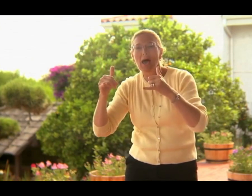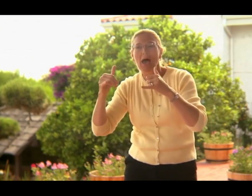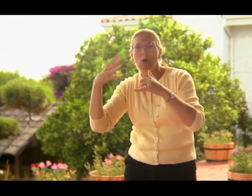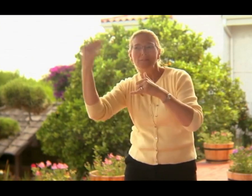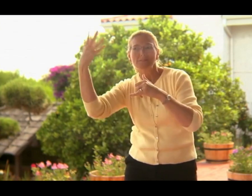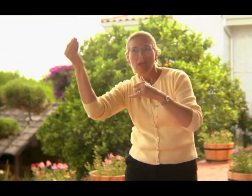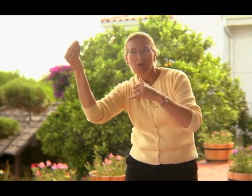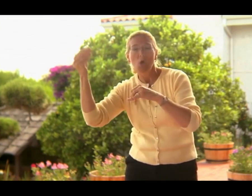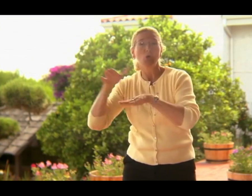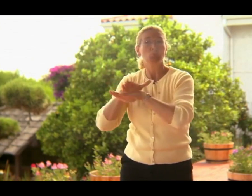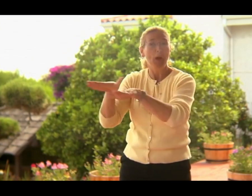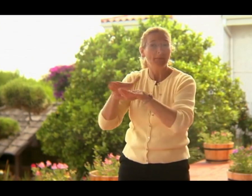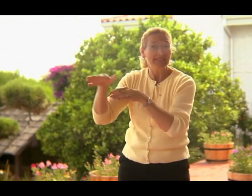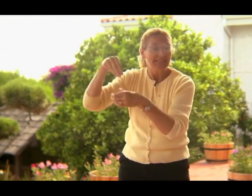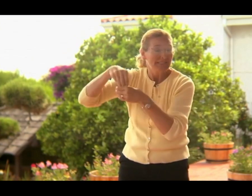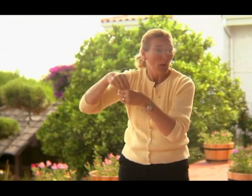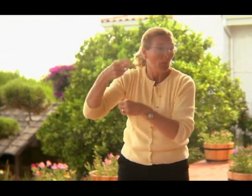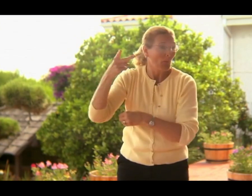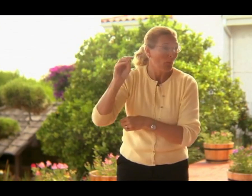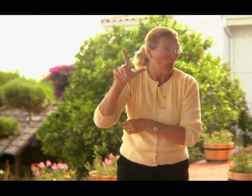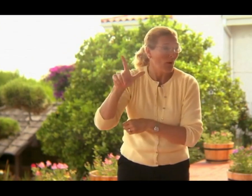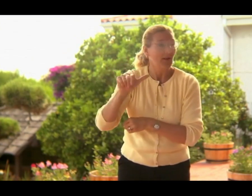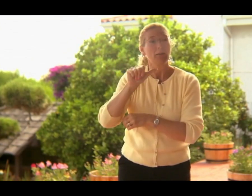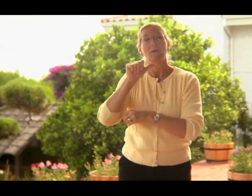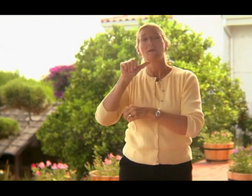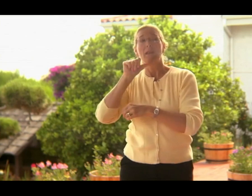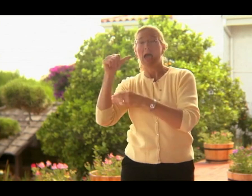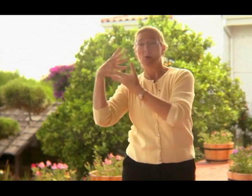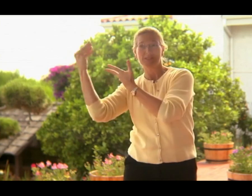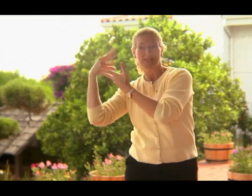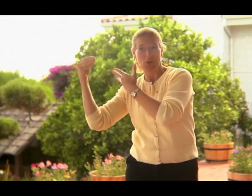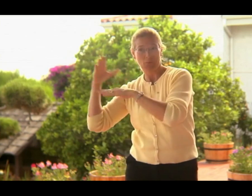You can go to indoor pools instead of outdoor swimming pools,